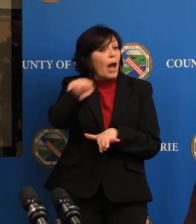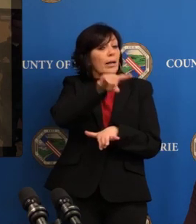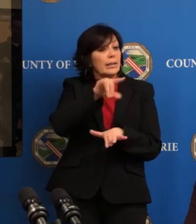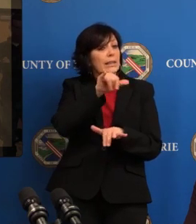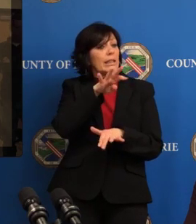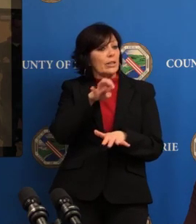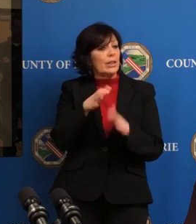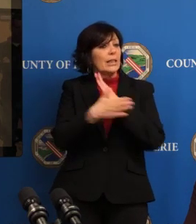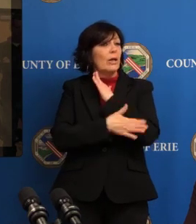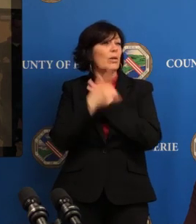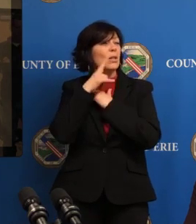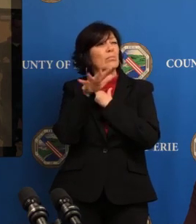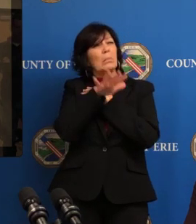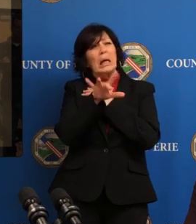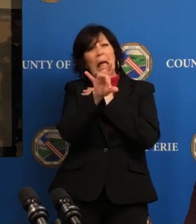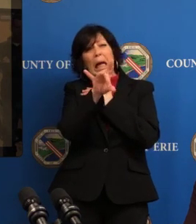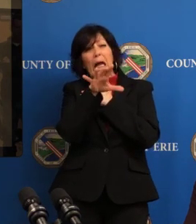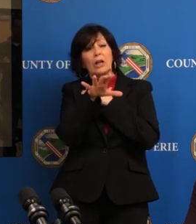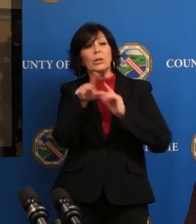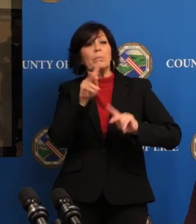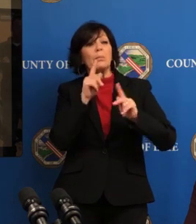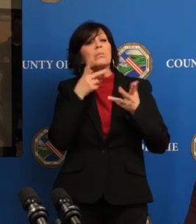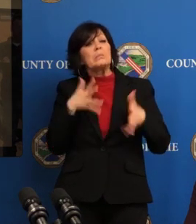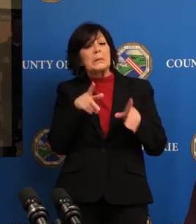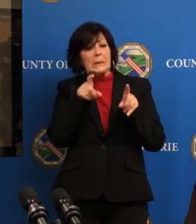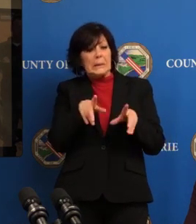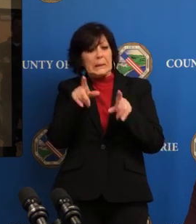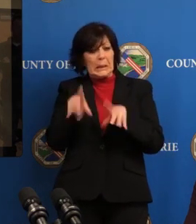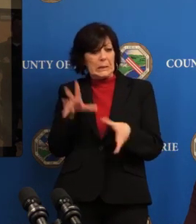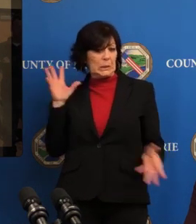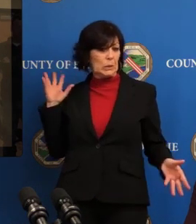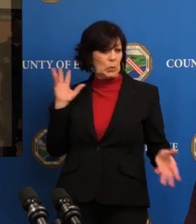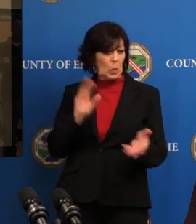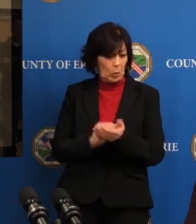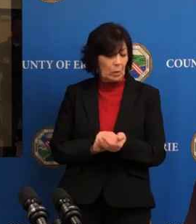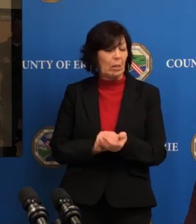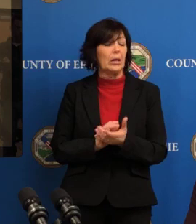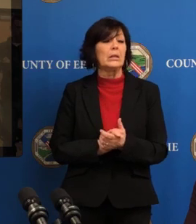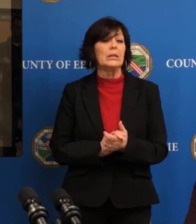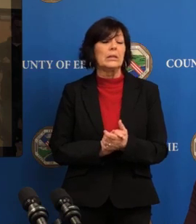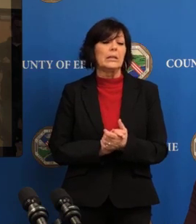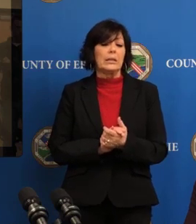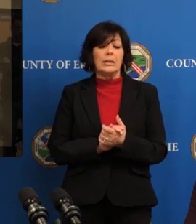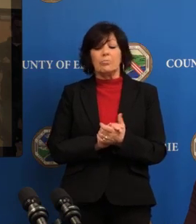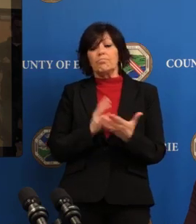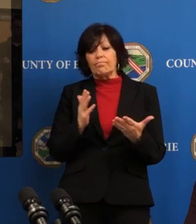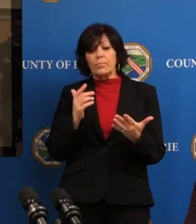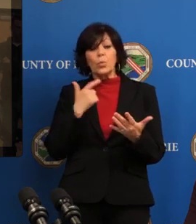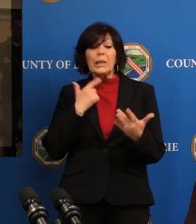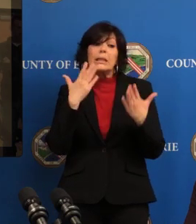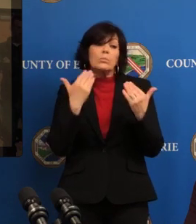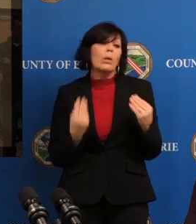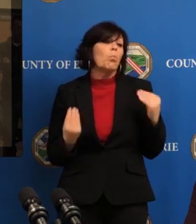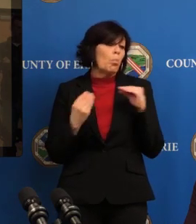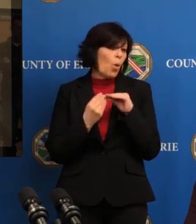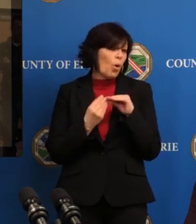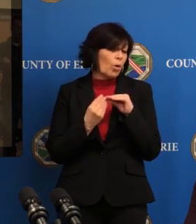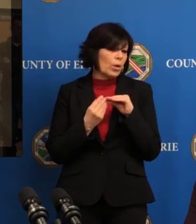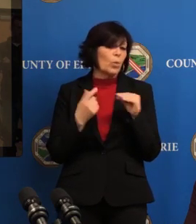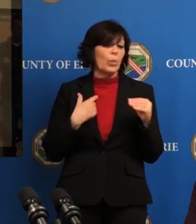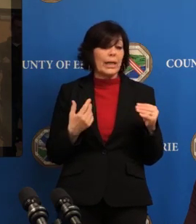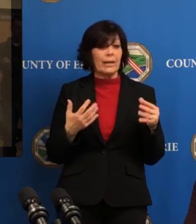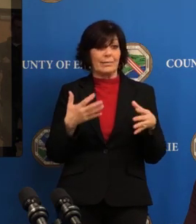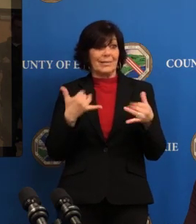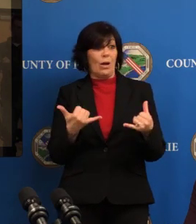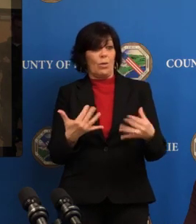think about approximately 800 people have actually been tested in total between all the different agencies. And we do expect more, and we've gotten more